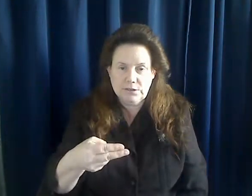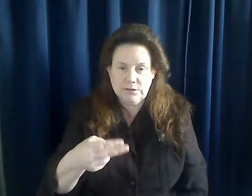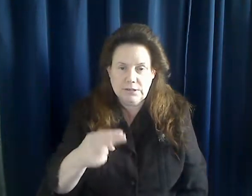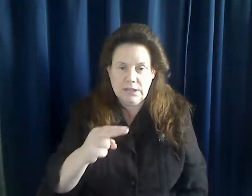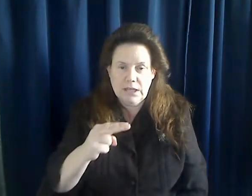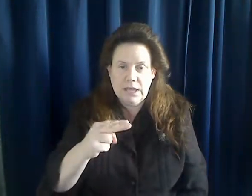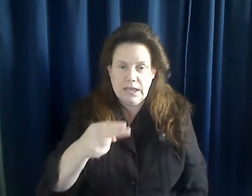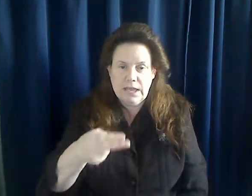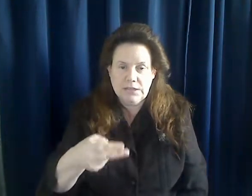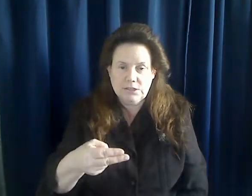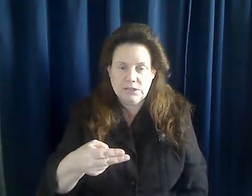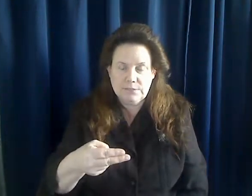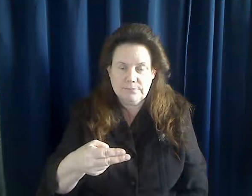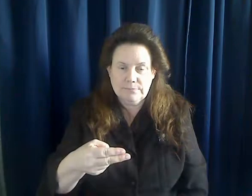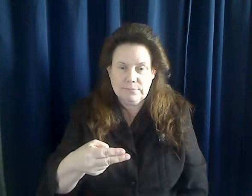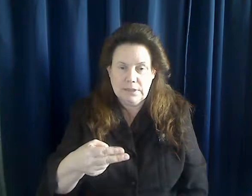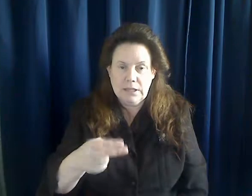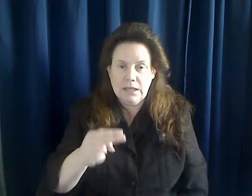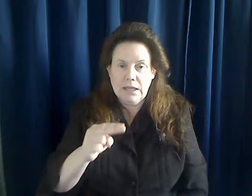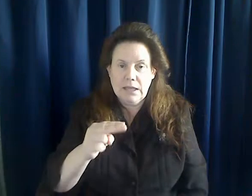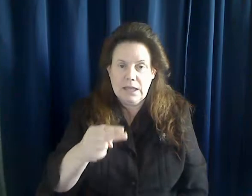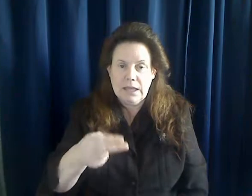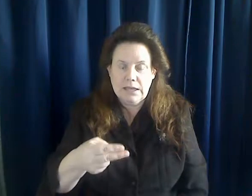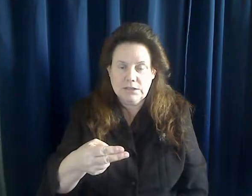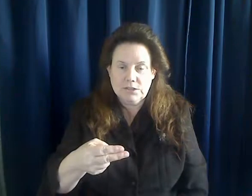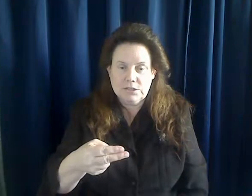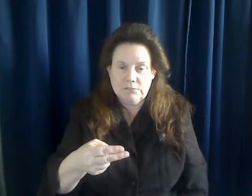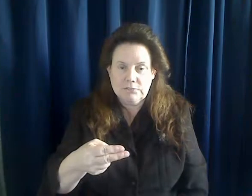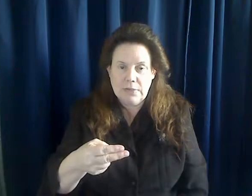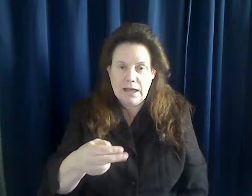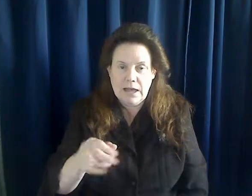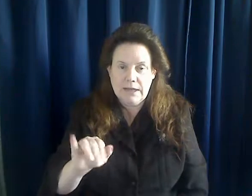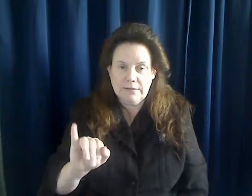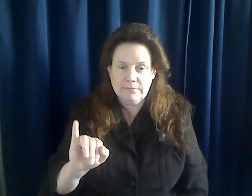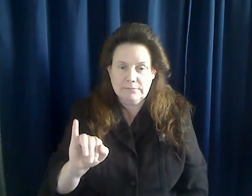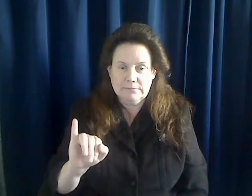turn. H. H. I.